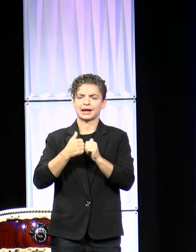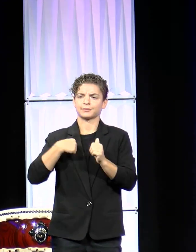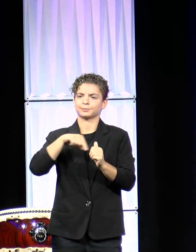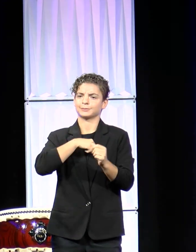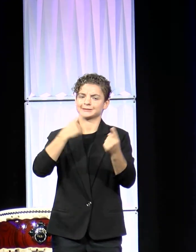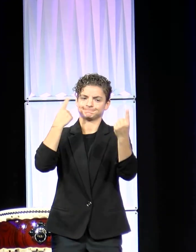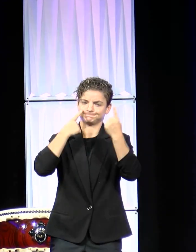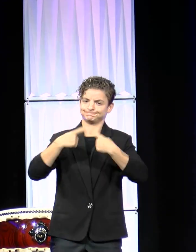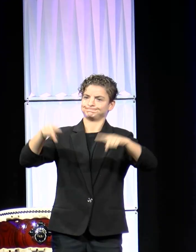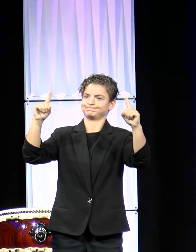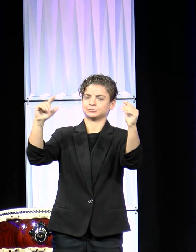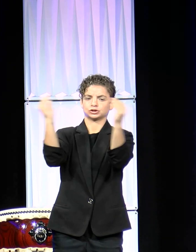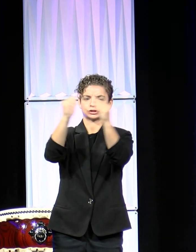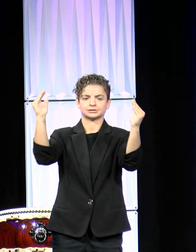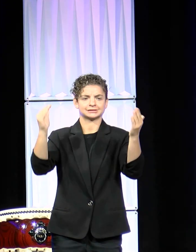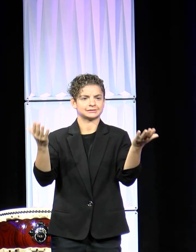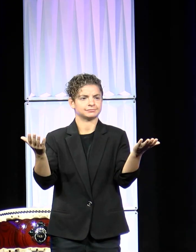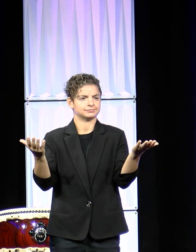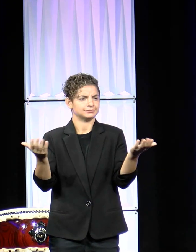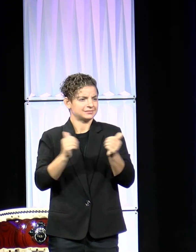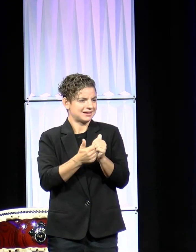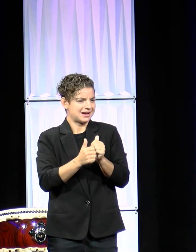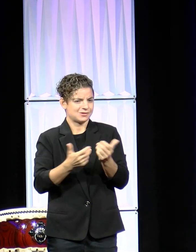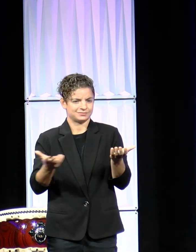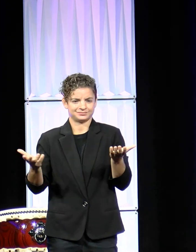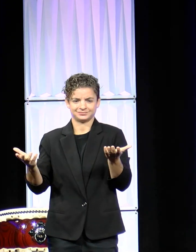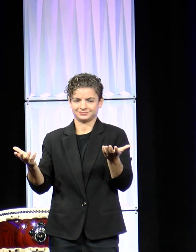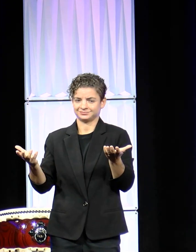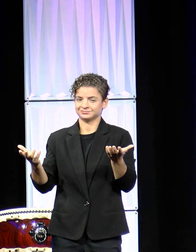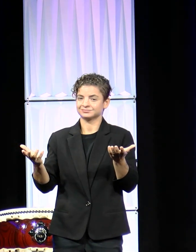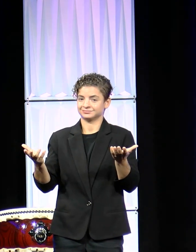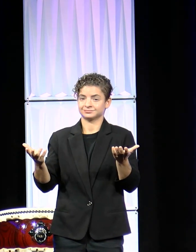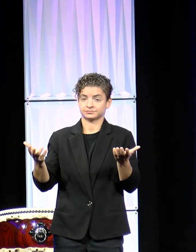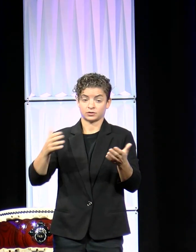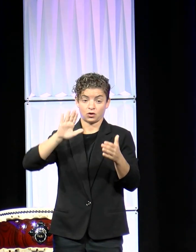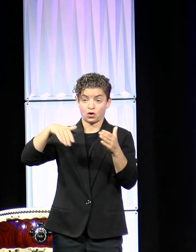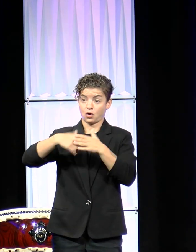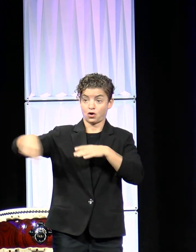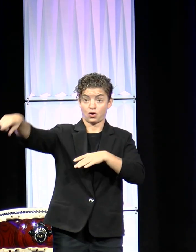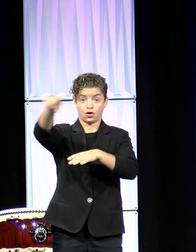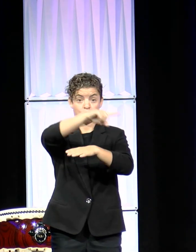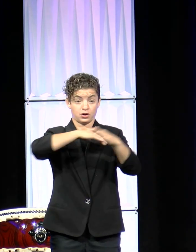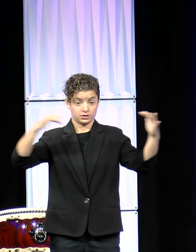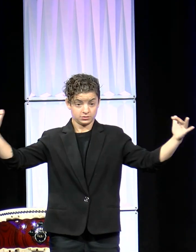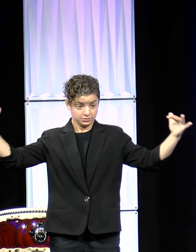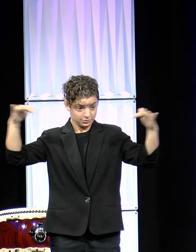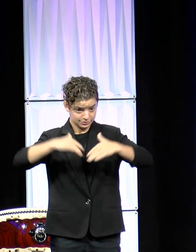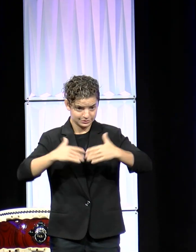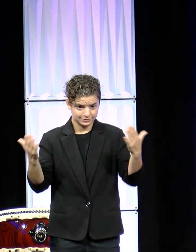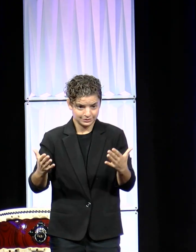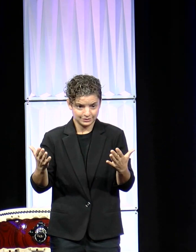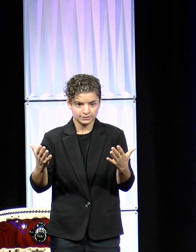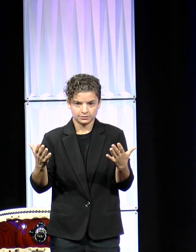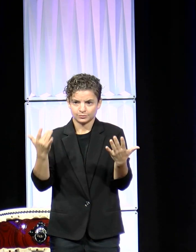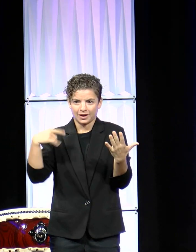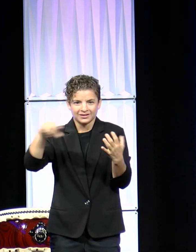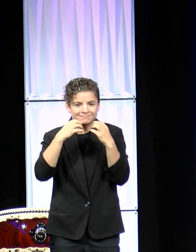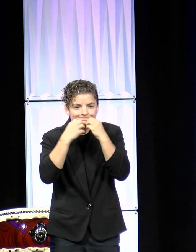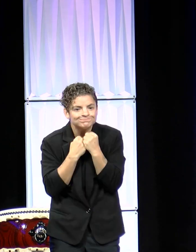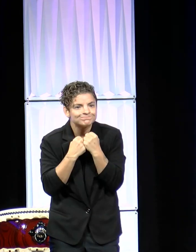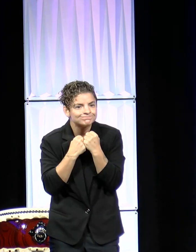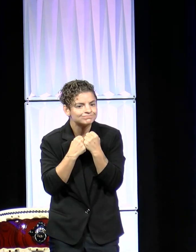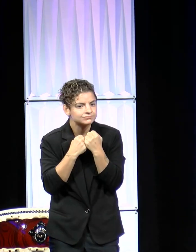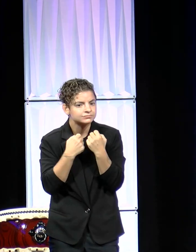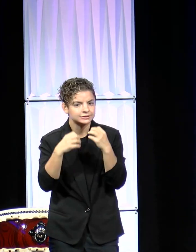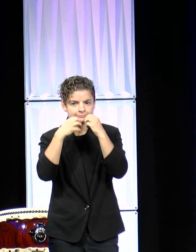us came to this conference invested in intervention and violence prevention. We each are thinking